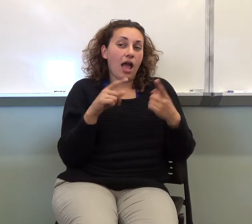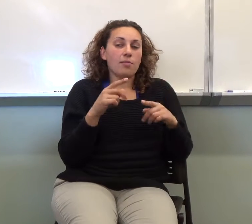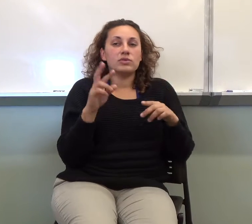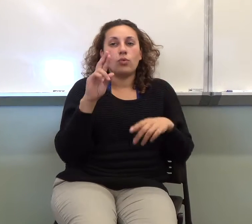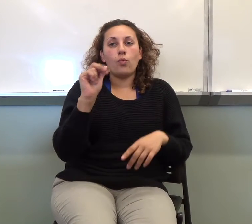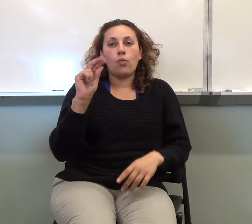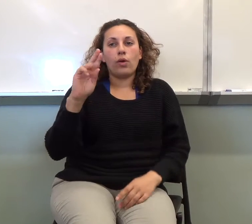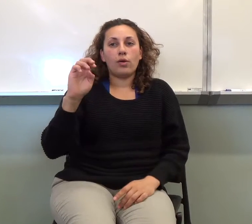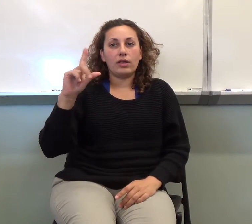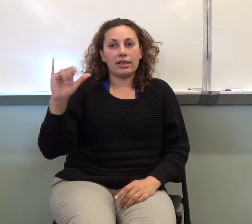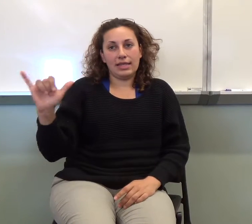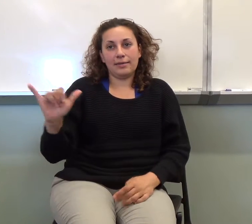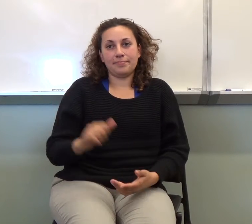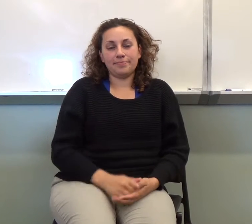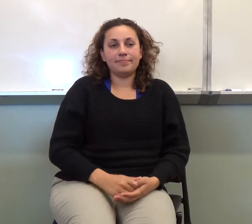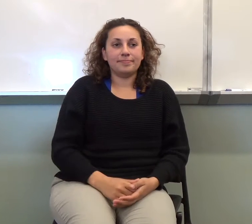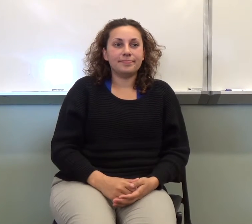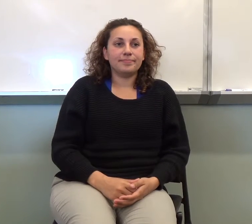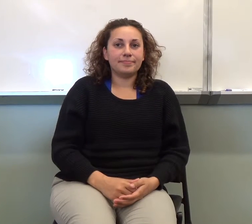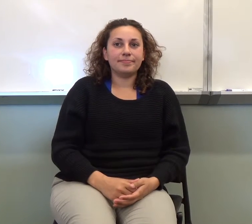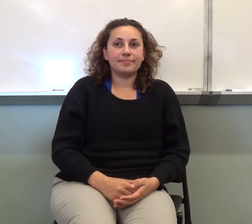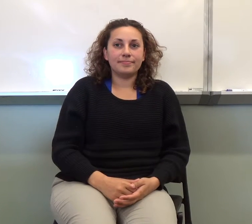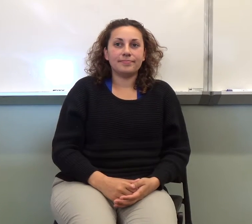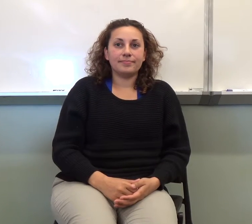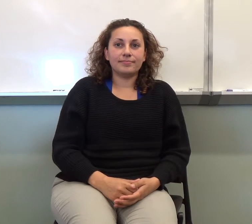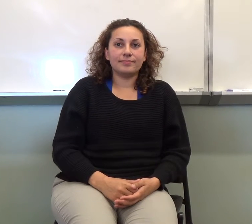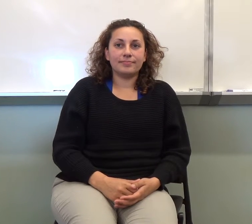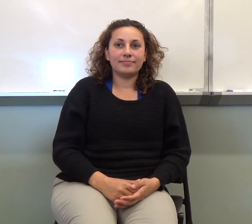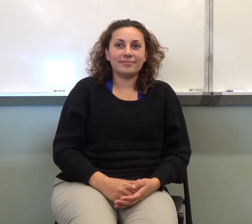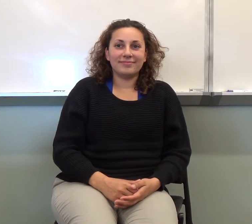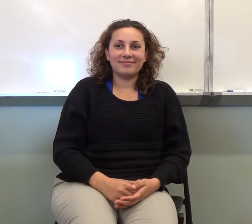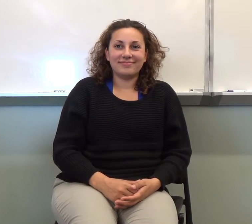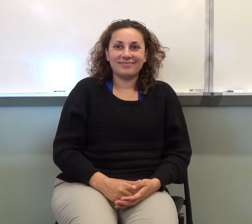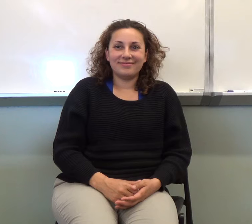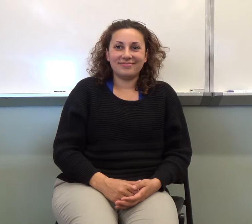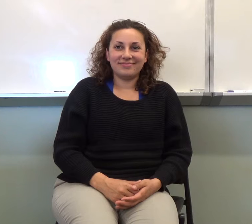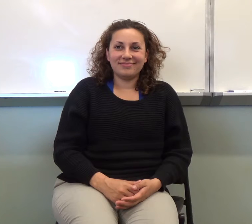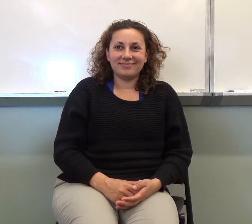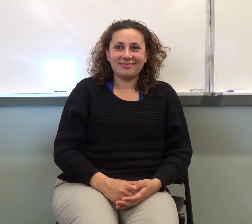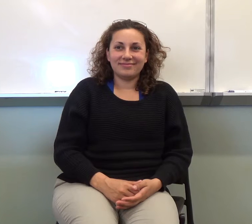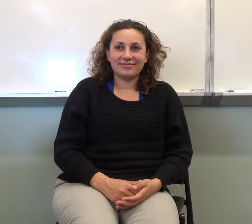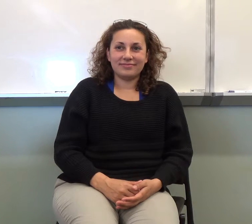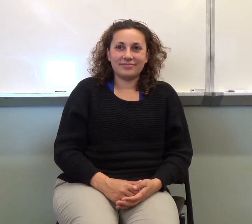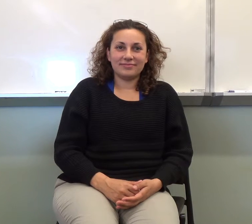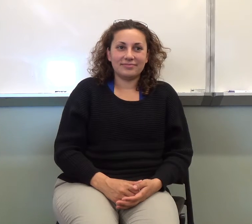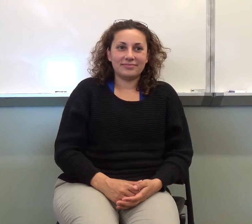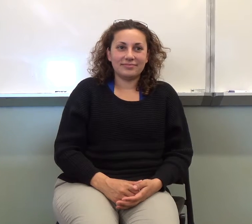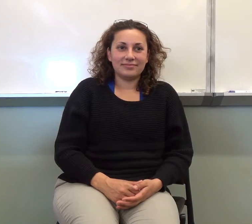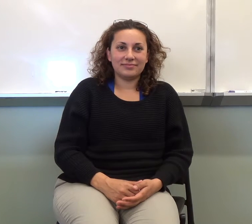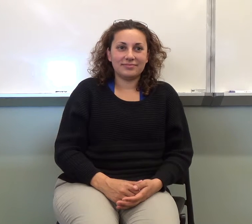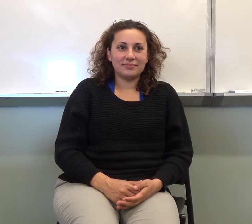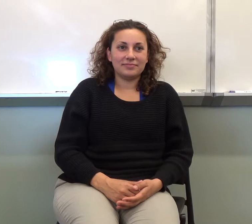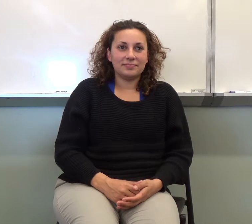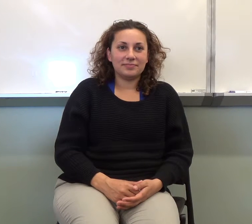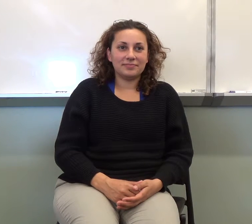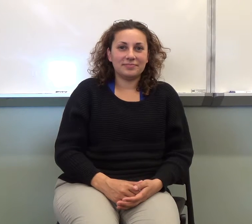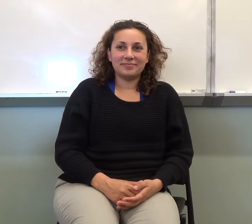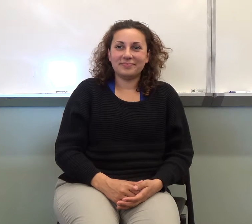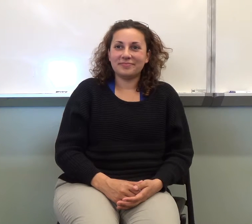the observable outcomes. Rolling dice, what would you get? Well, they should take 1 die.